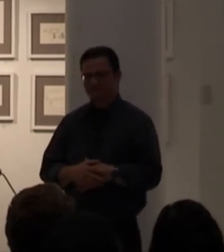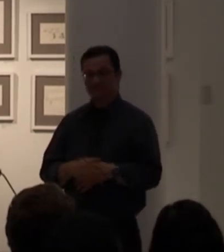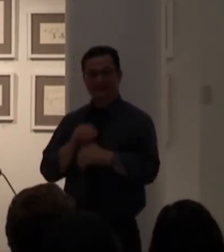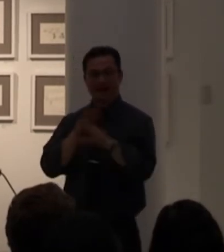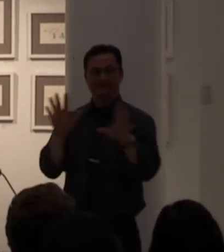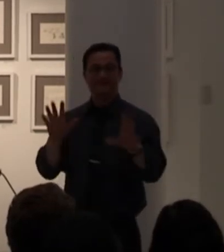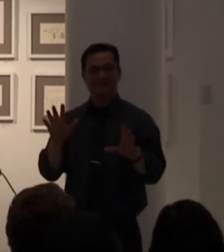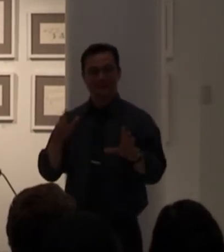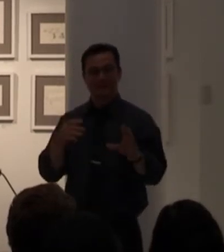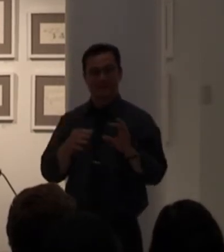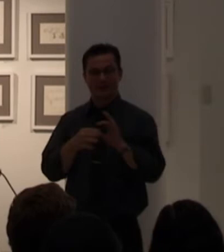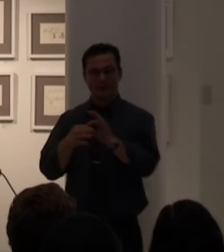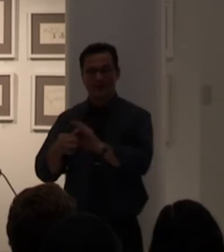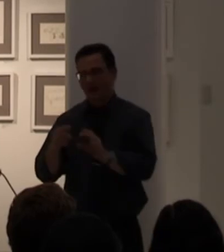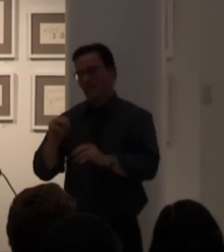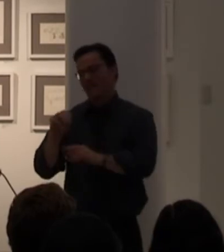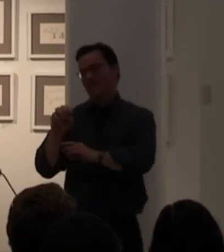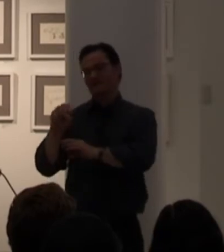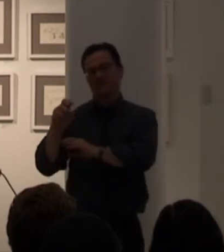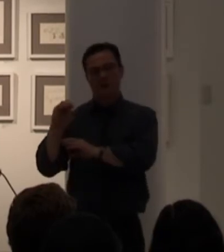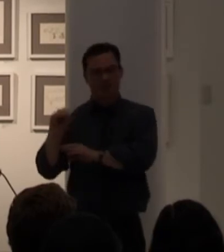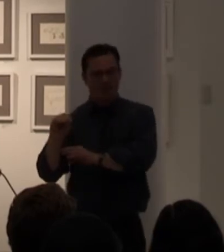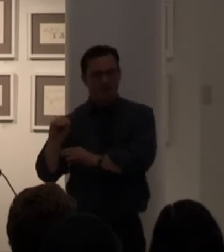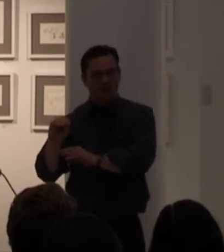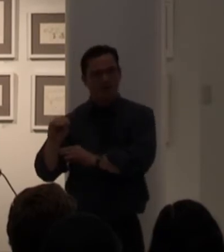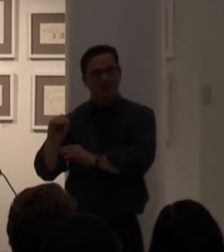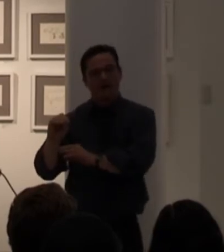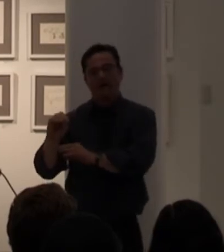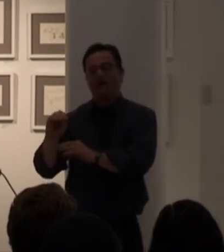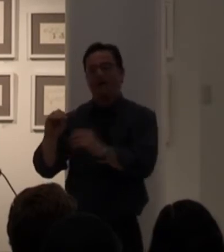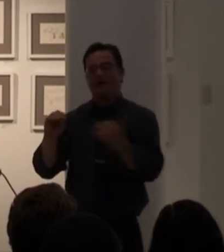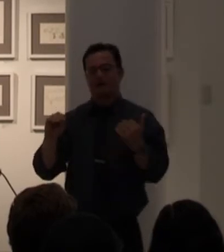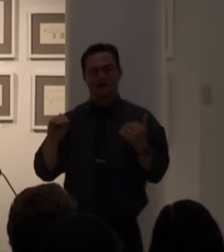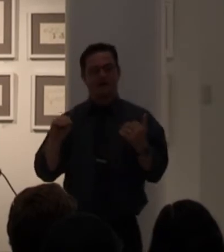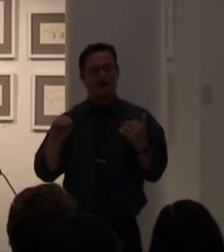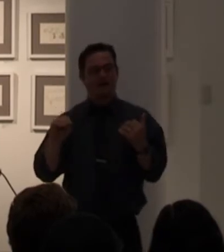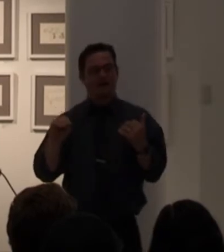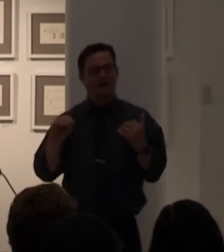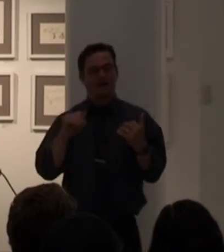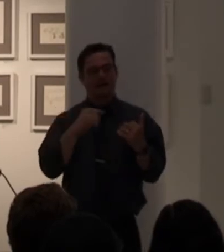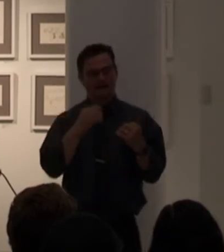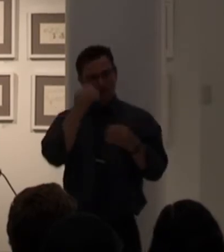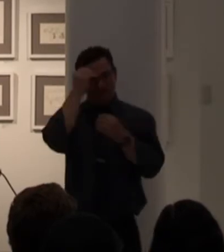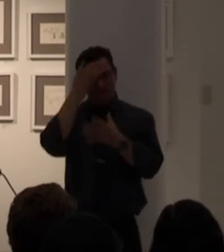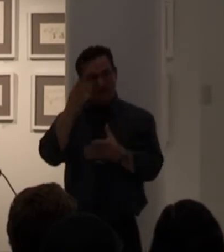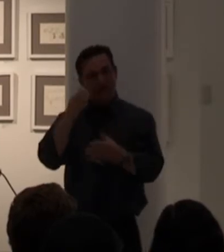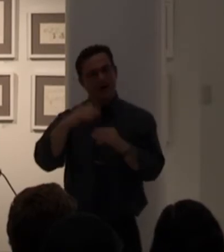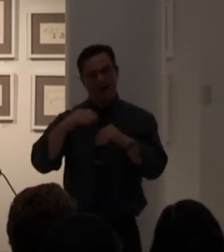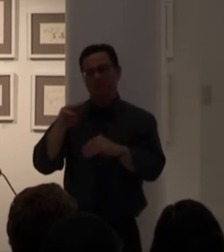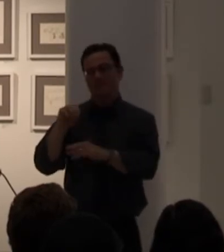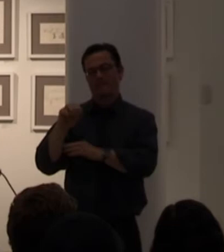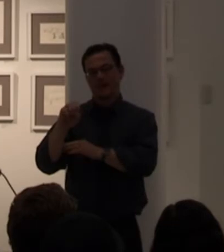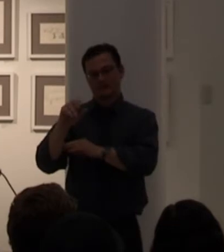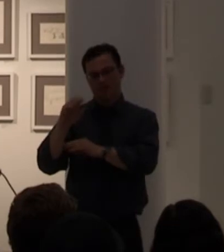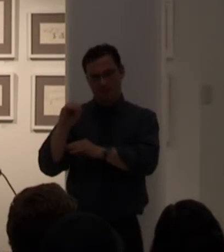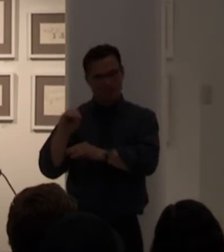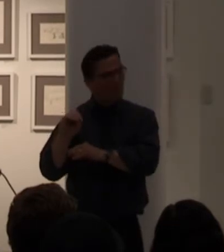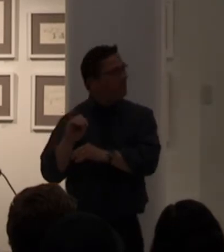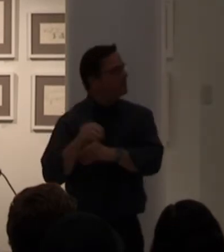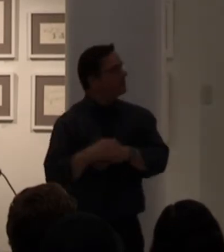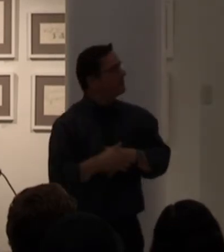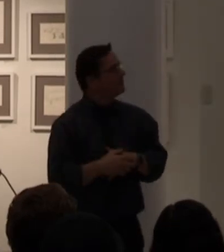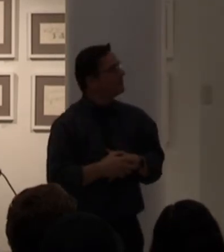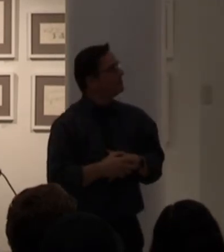Obviously, we're all related to Massimo, and this is a little information on Massimo.